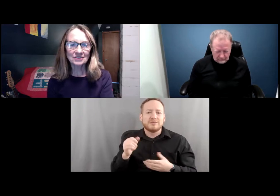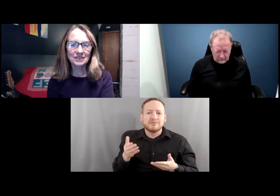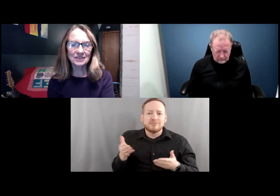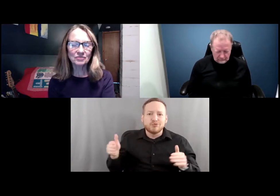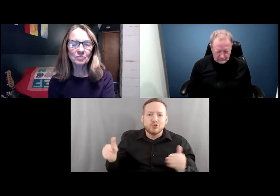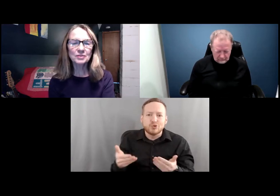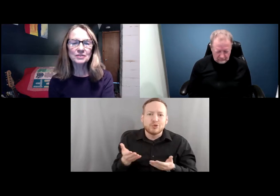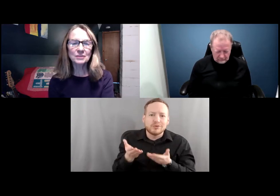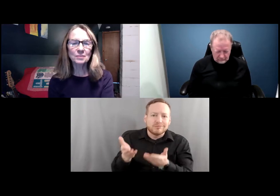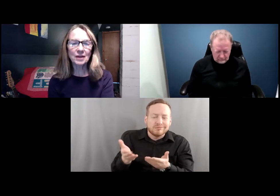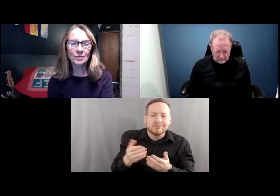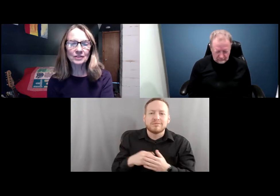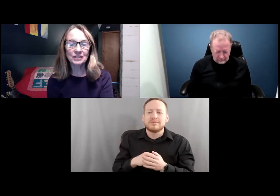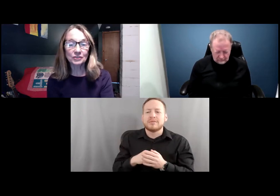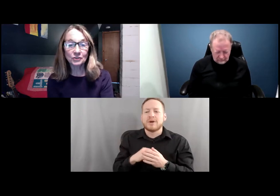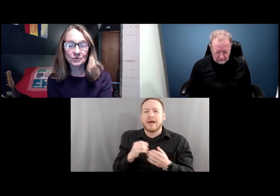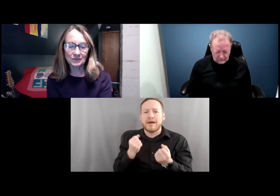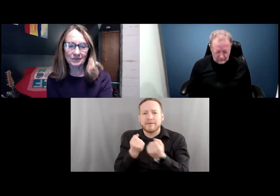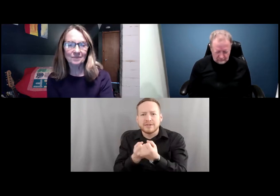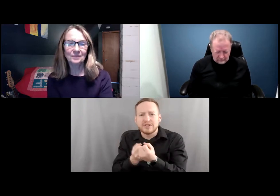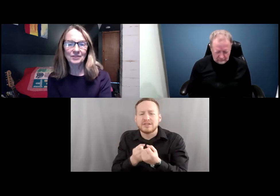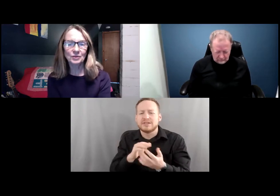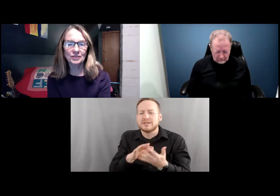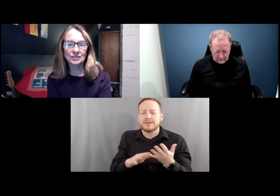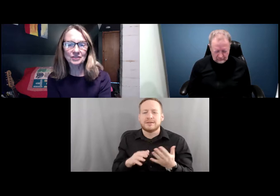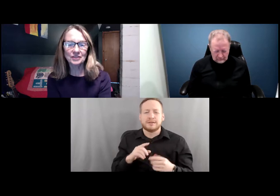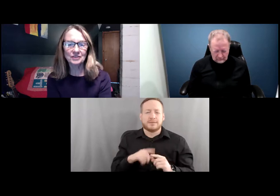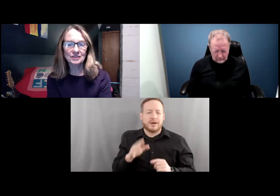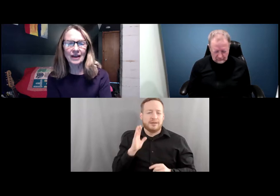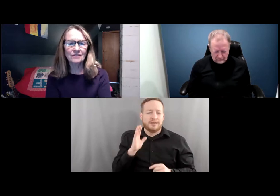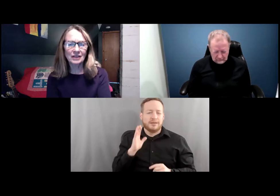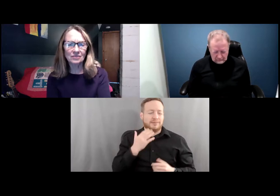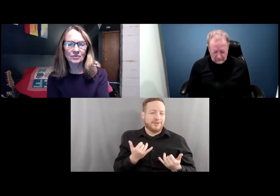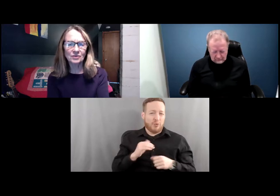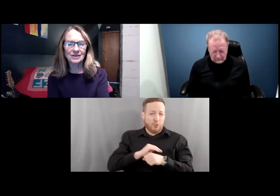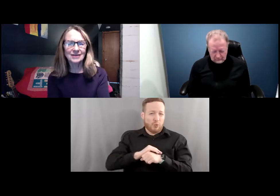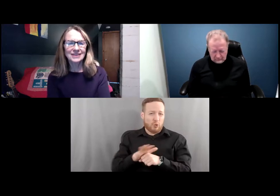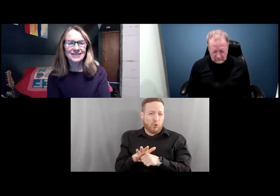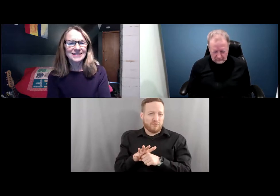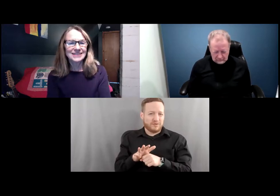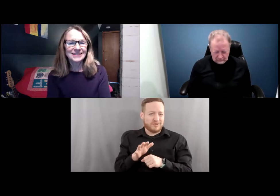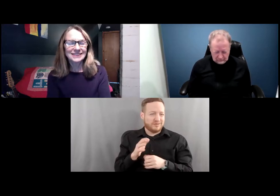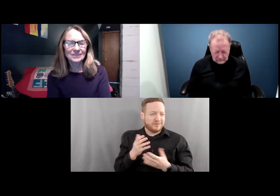legislative needs, for bills that we might want to introduce to our legislators and advocate for.